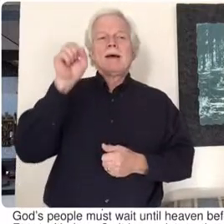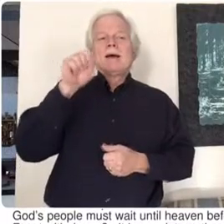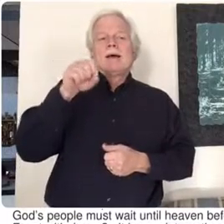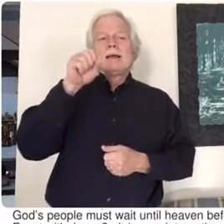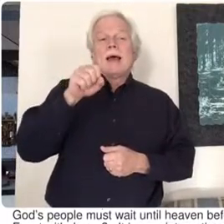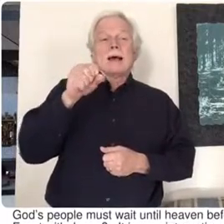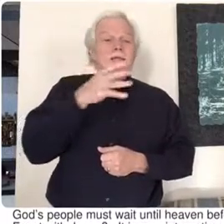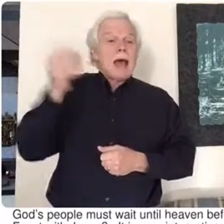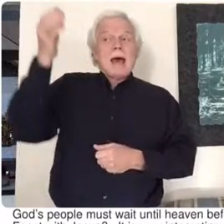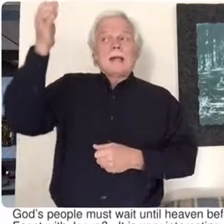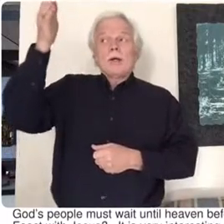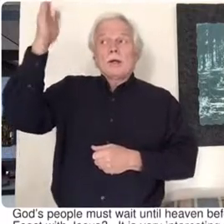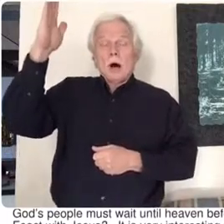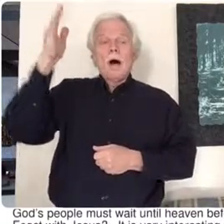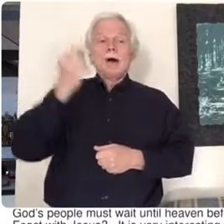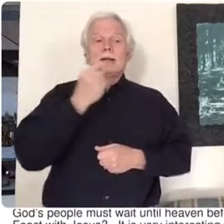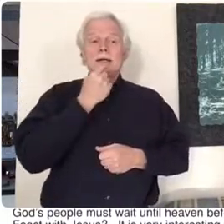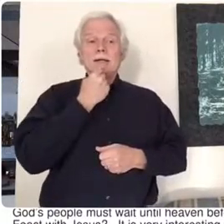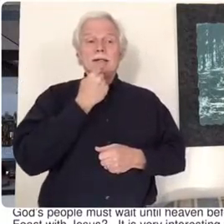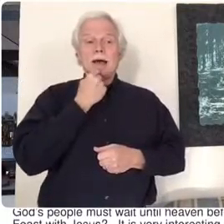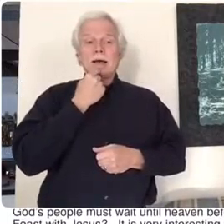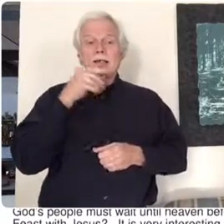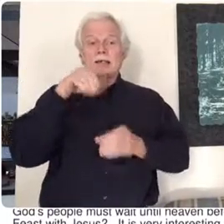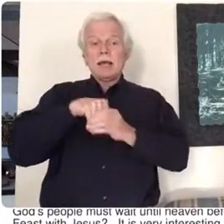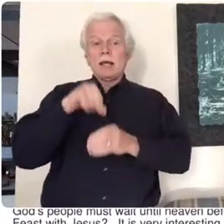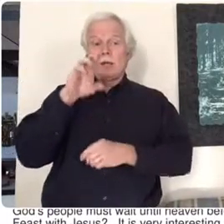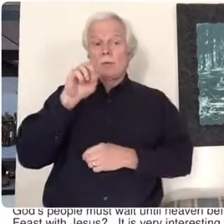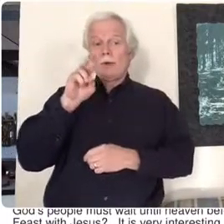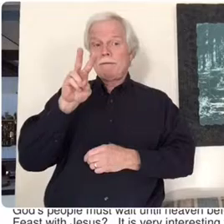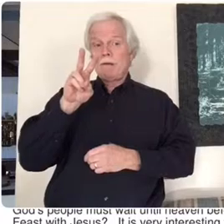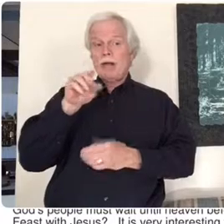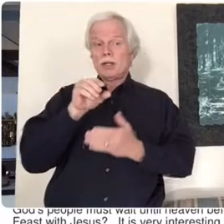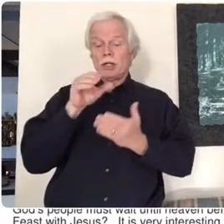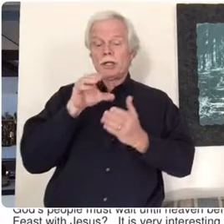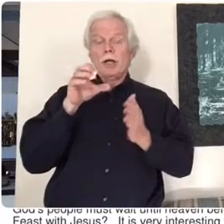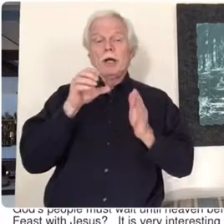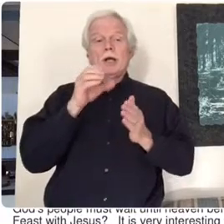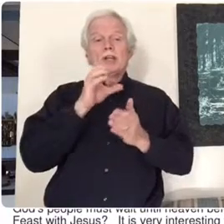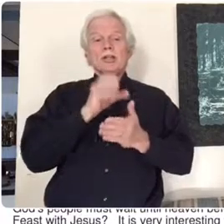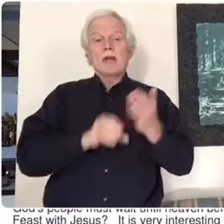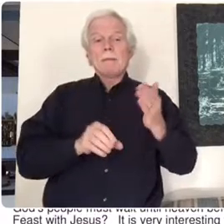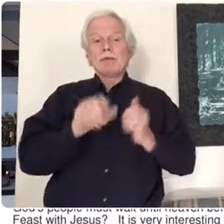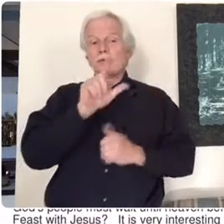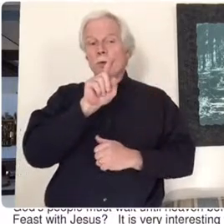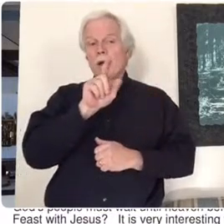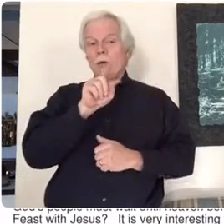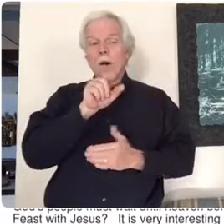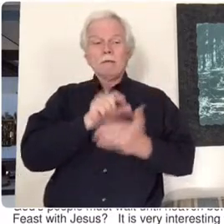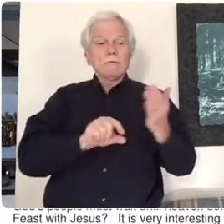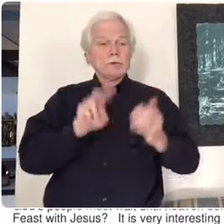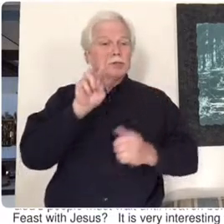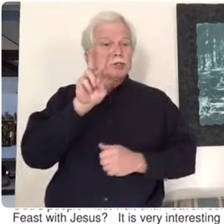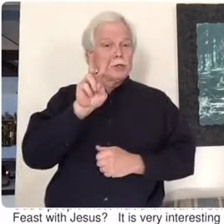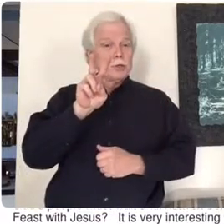Yes, and God says in Revelation chapter 21 verse 2